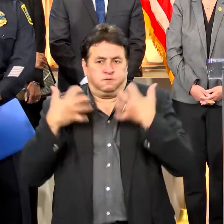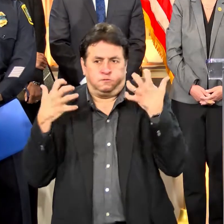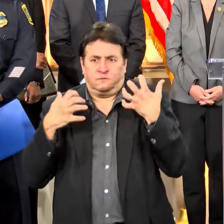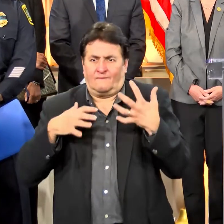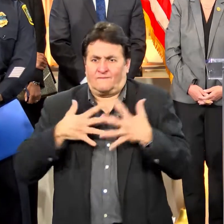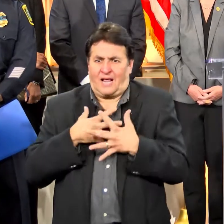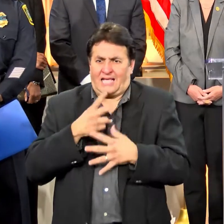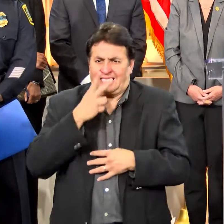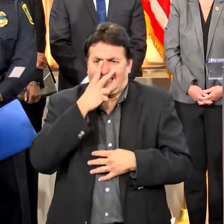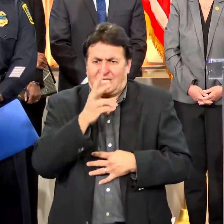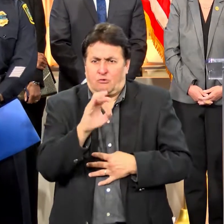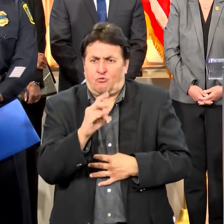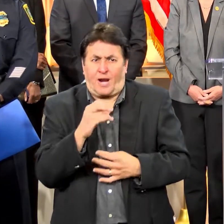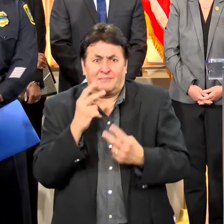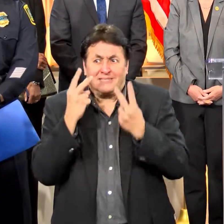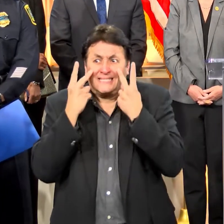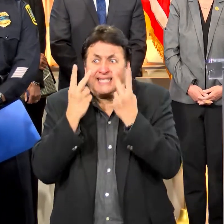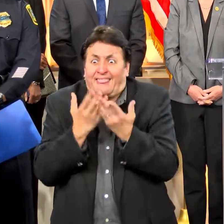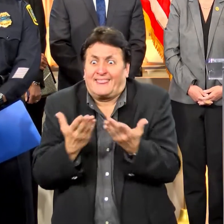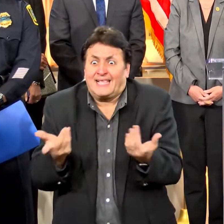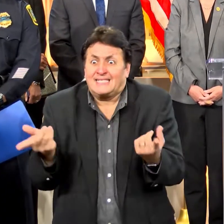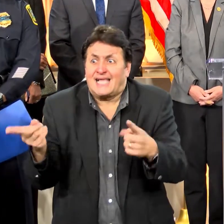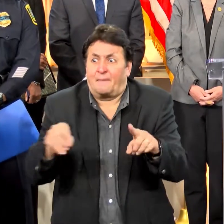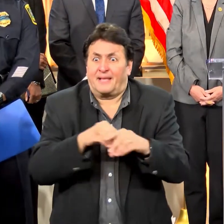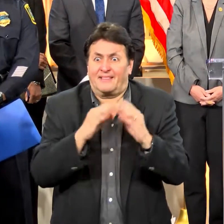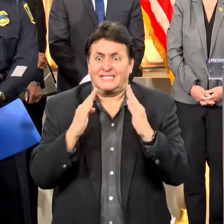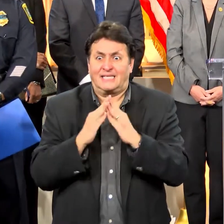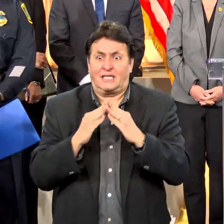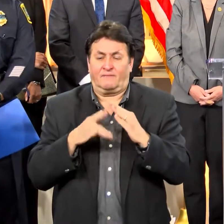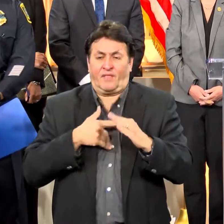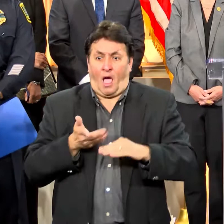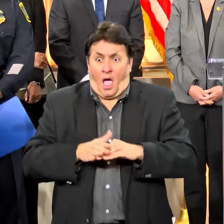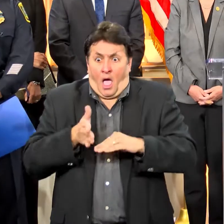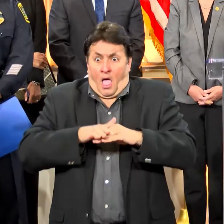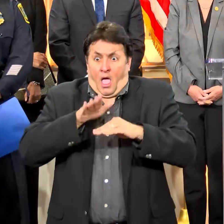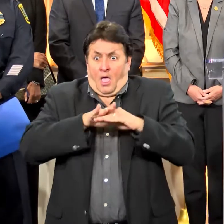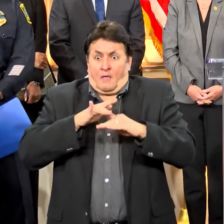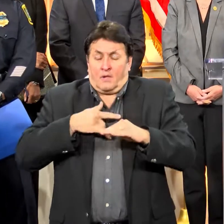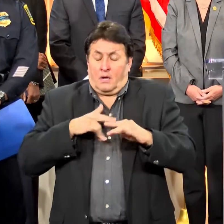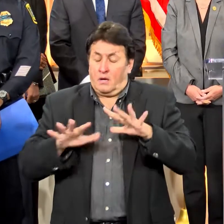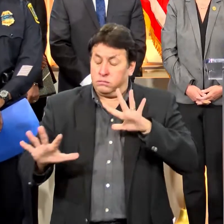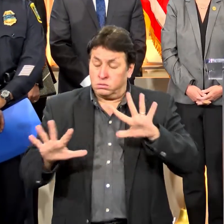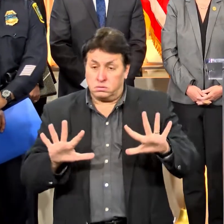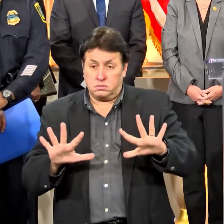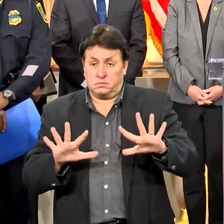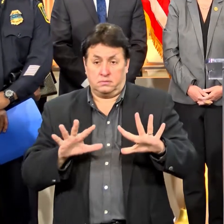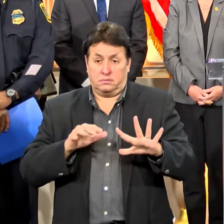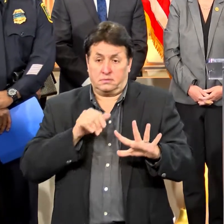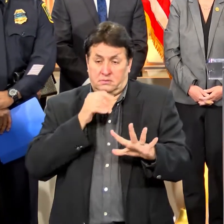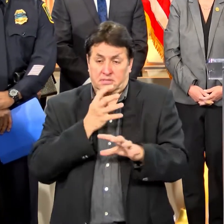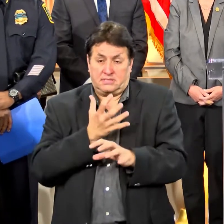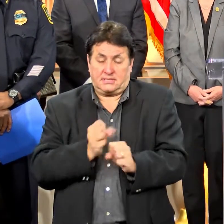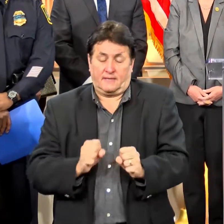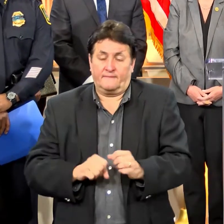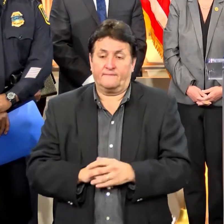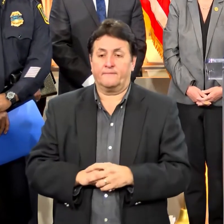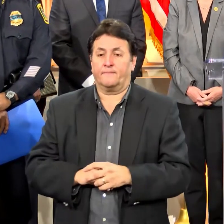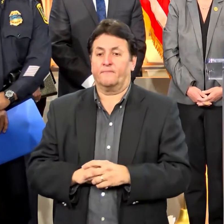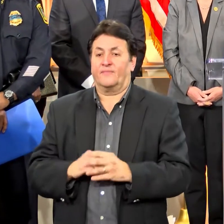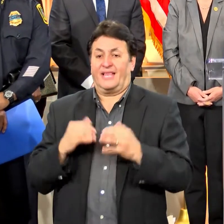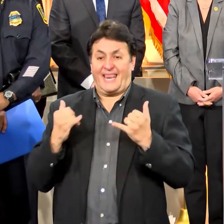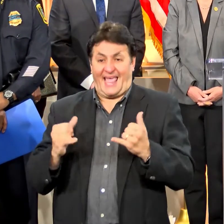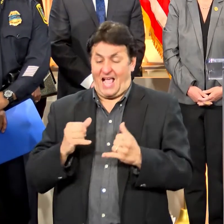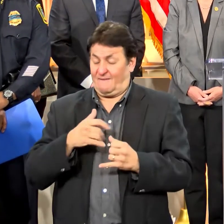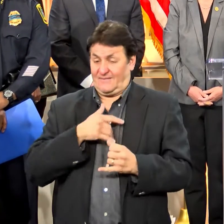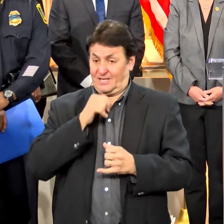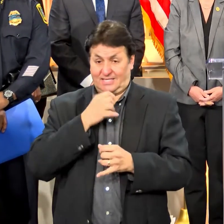shock the conscience of our city and shake the very foundation of a city that is known as a safe place to live, work,